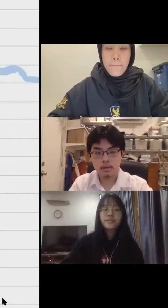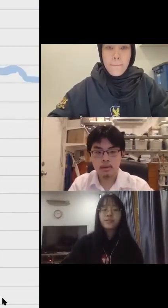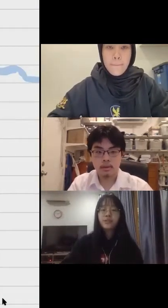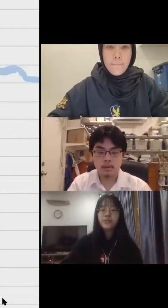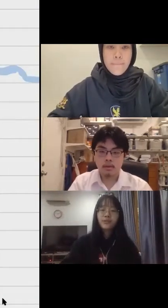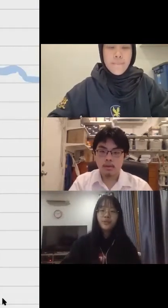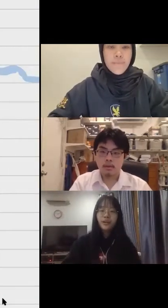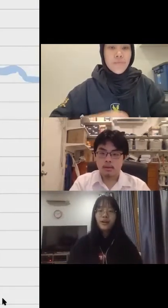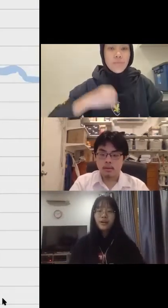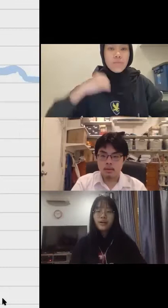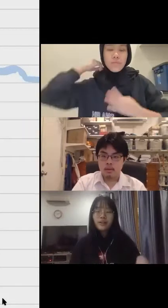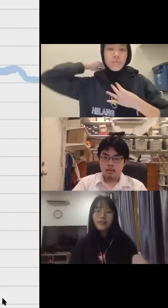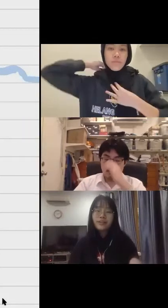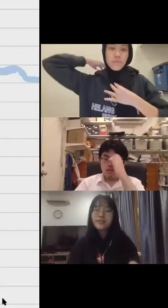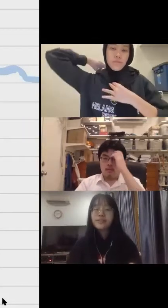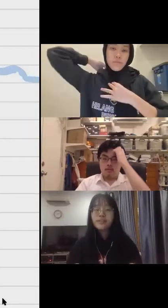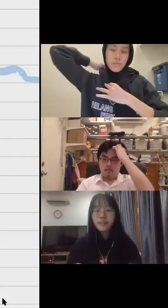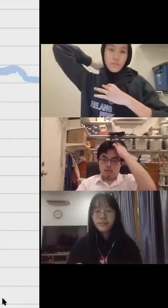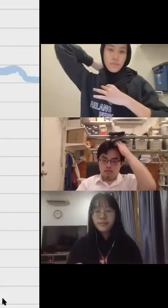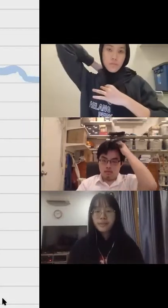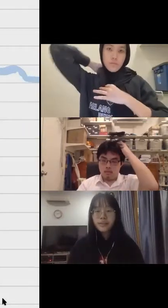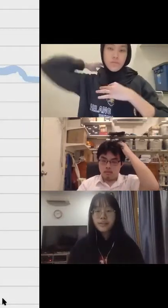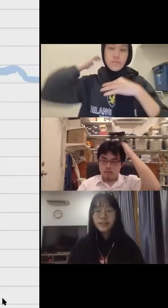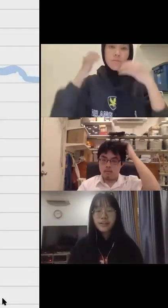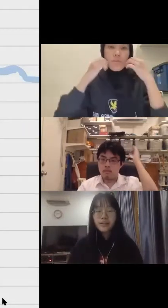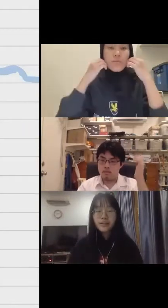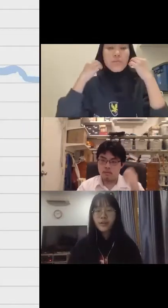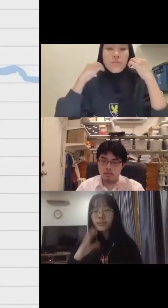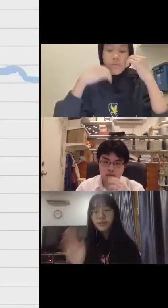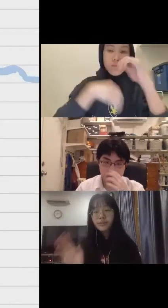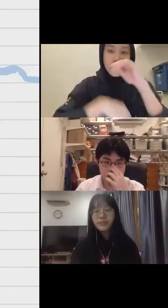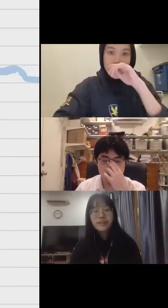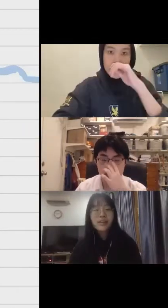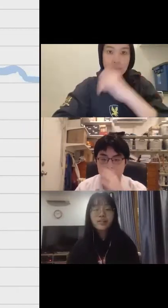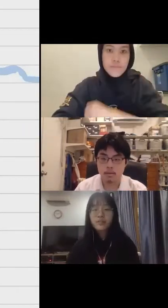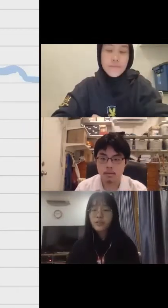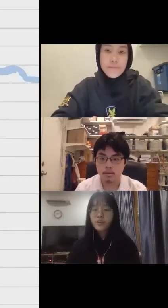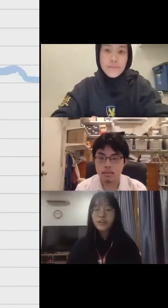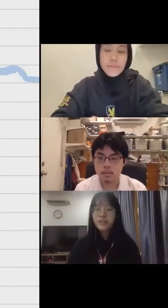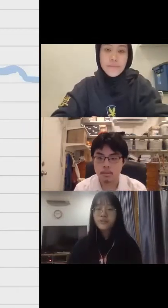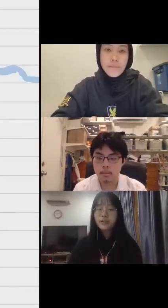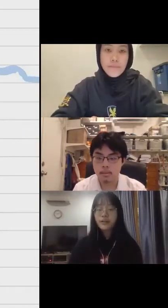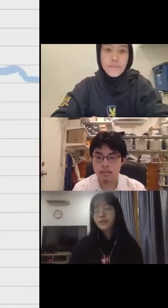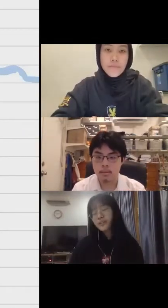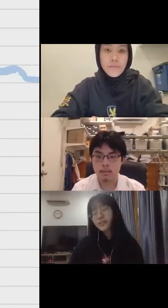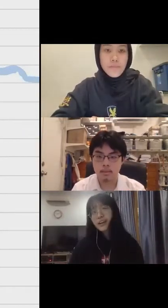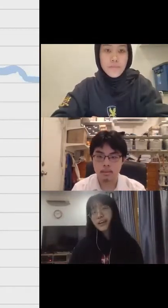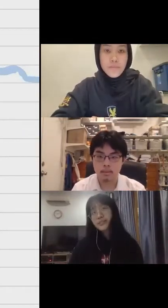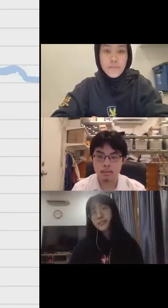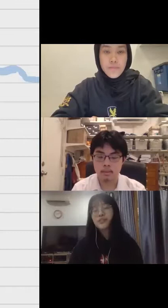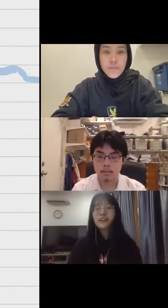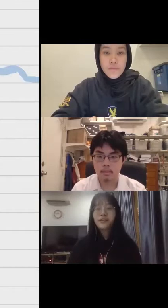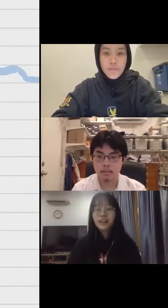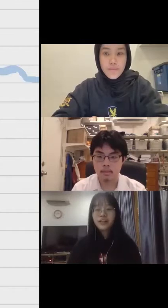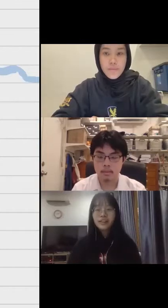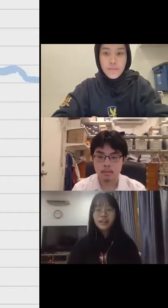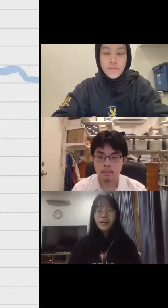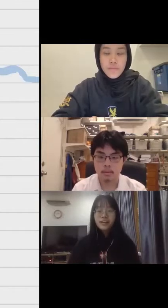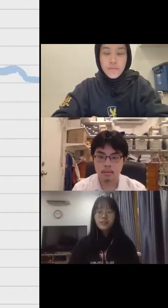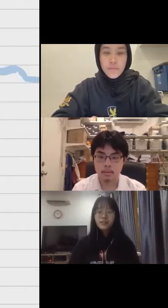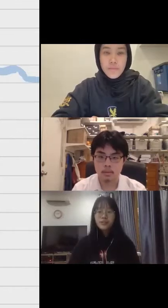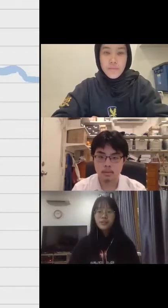Okay, so there is three common greetings: good morning, afternoon, and good